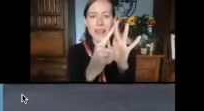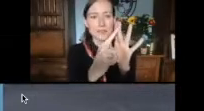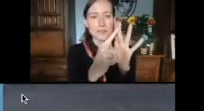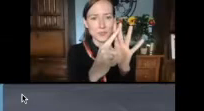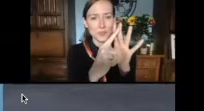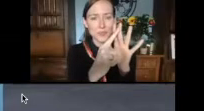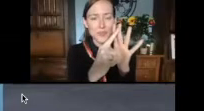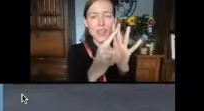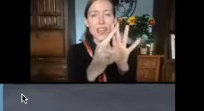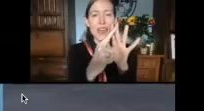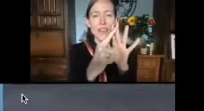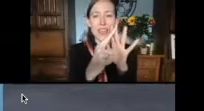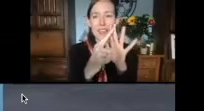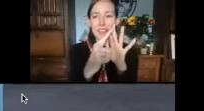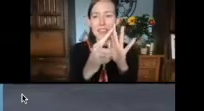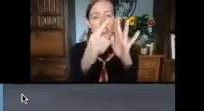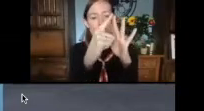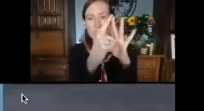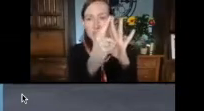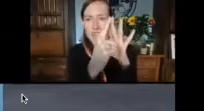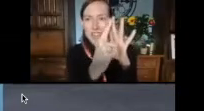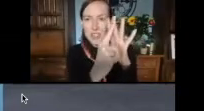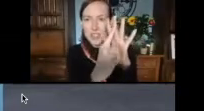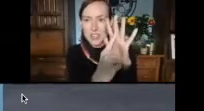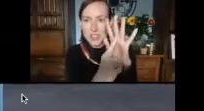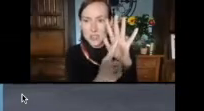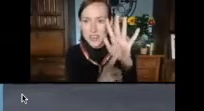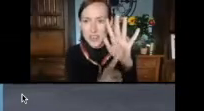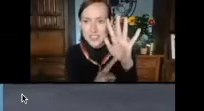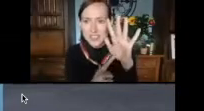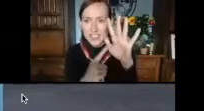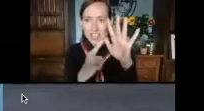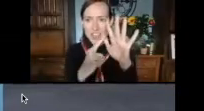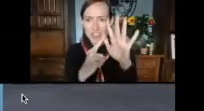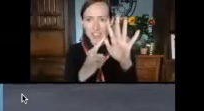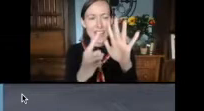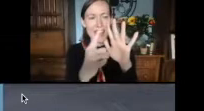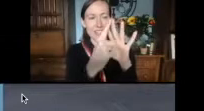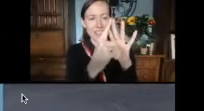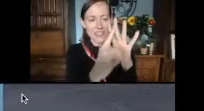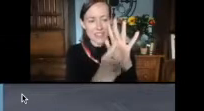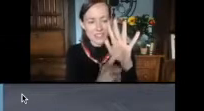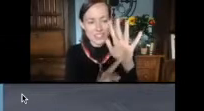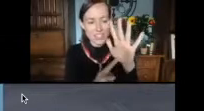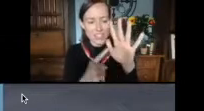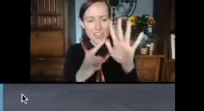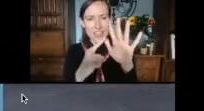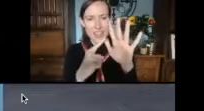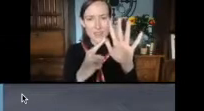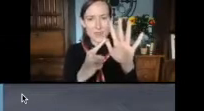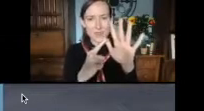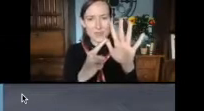I. And then J, you're going to trace a J on your hand.